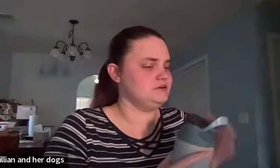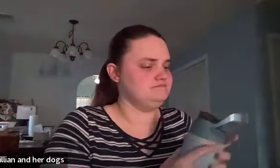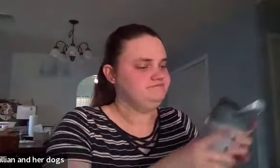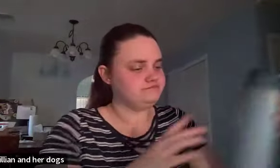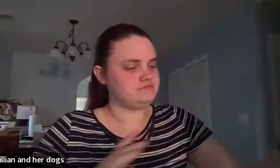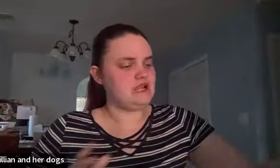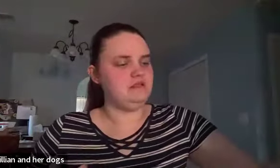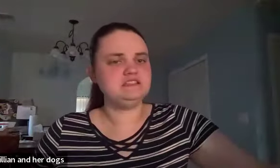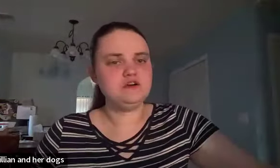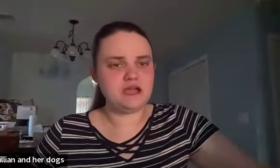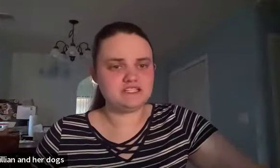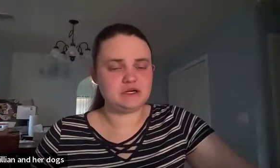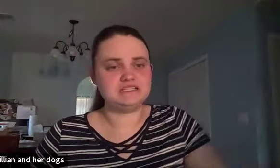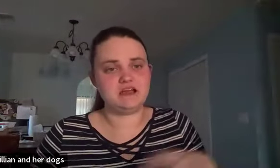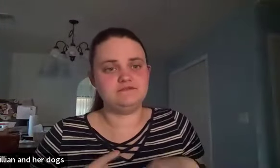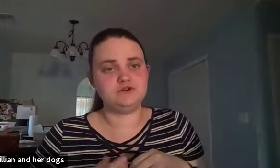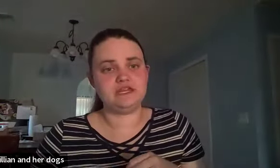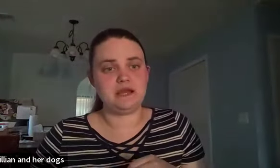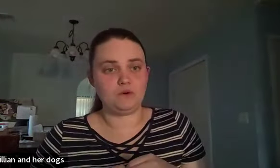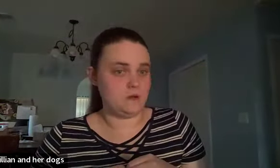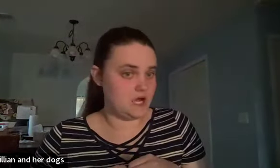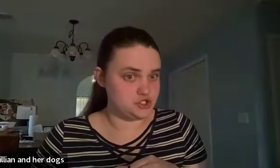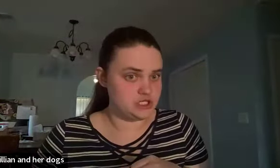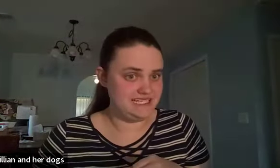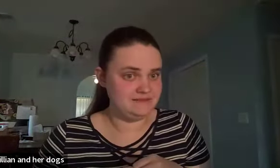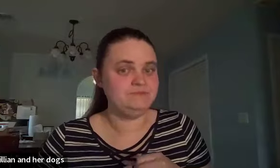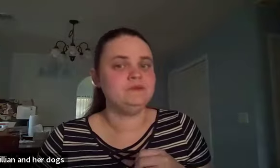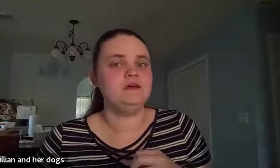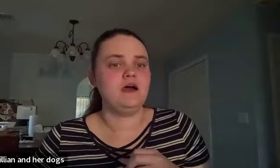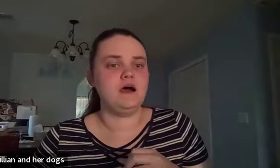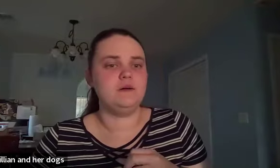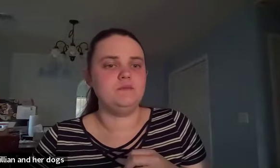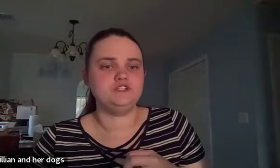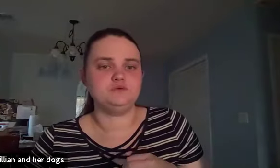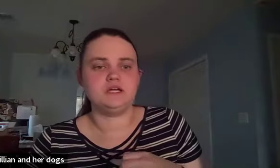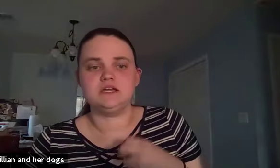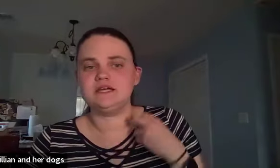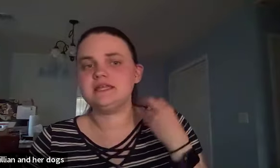So let's go back to our sign for the number 100, which was